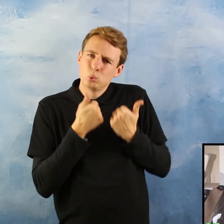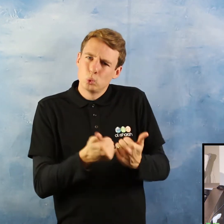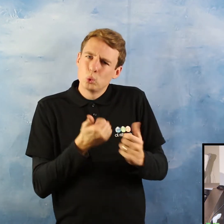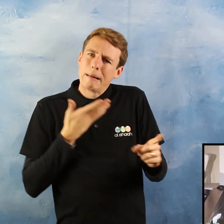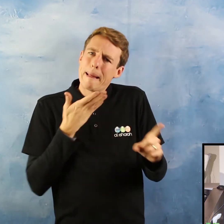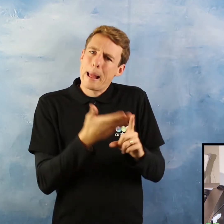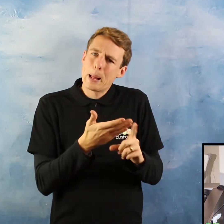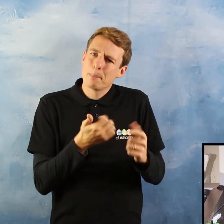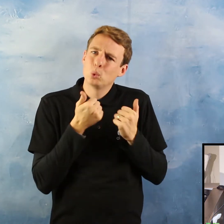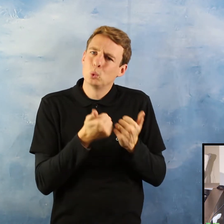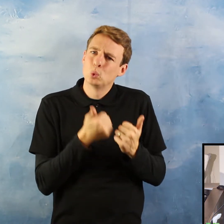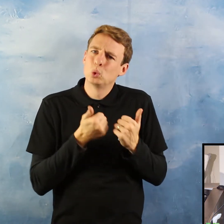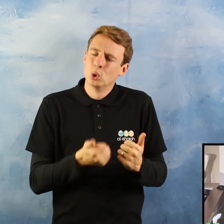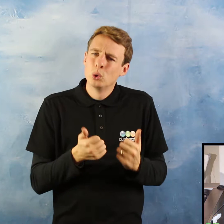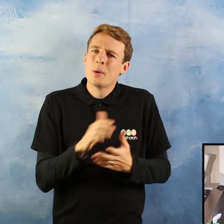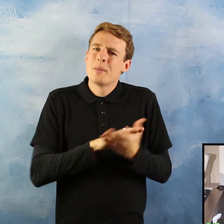I will